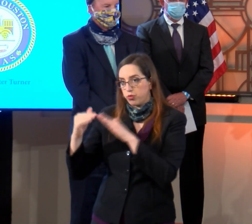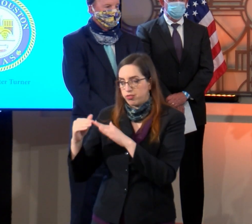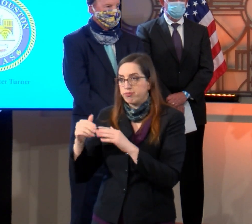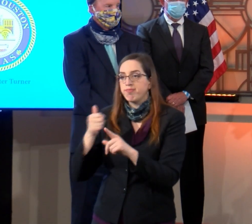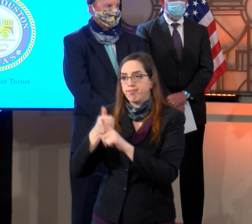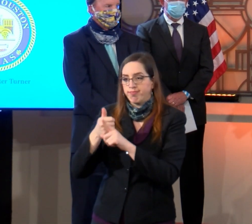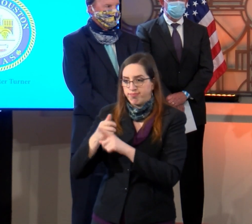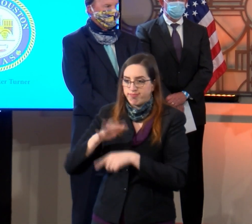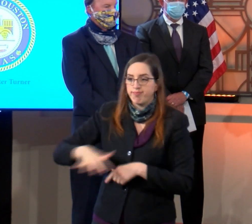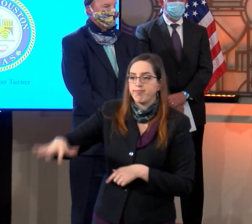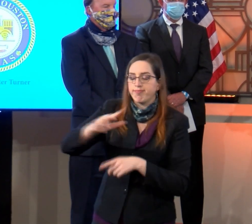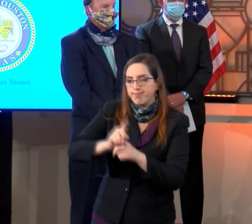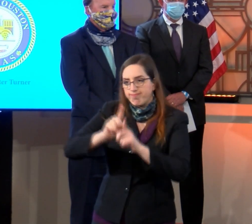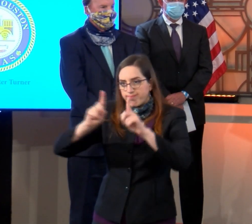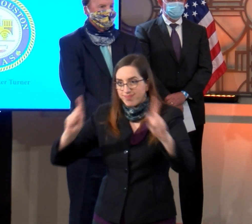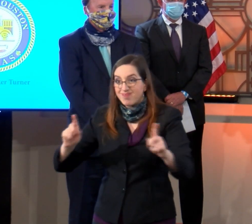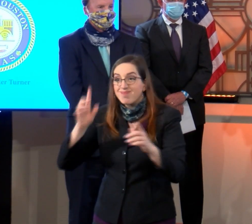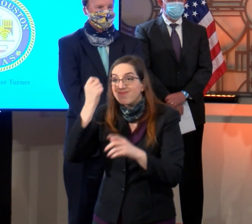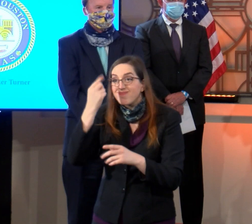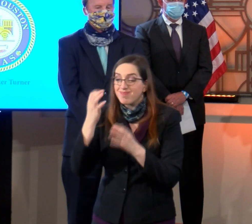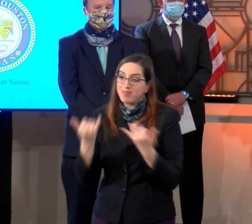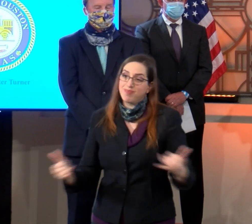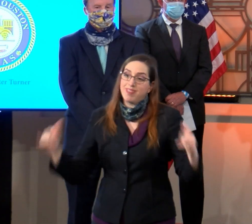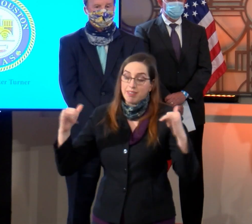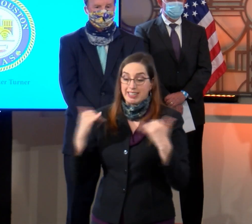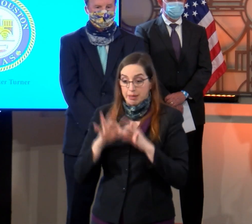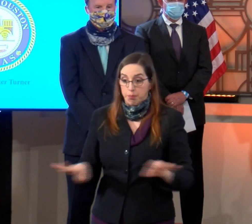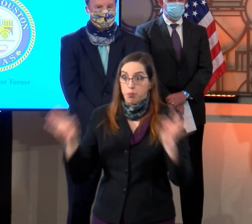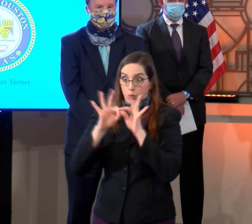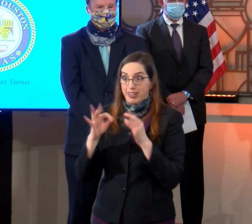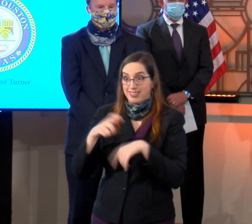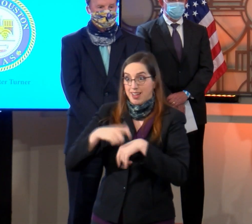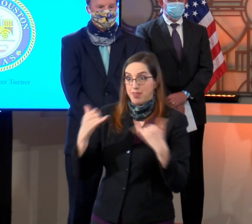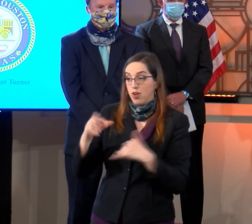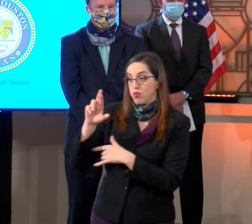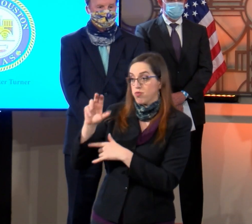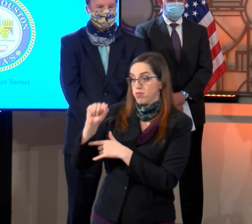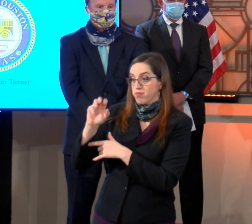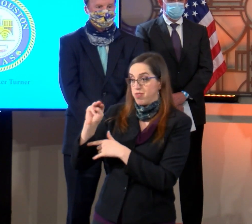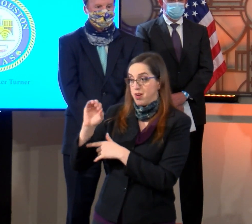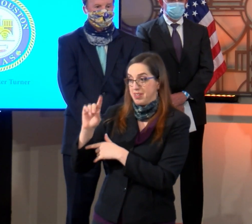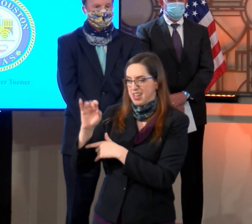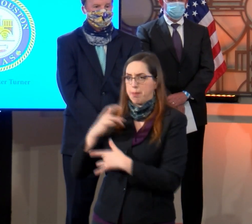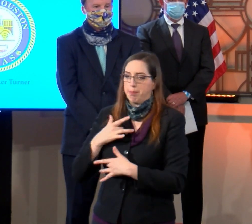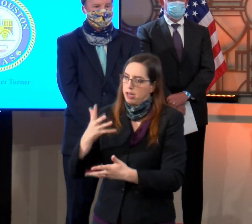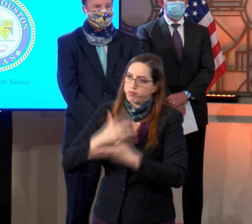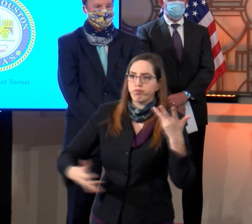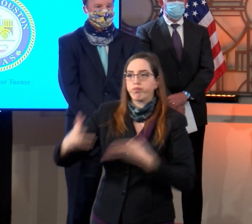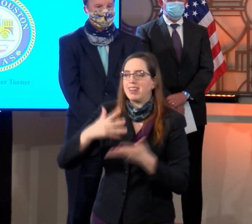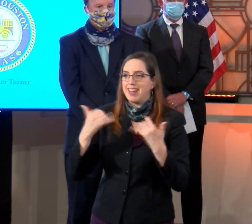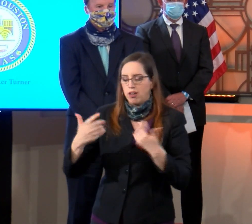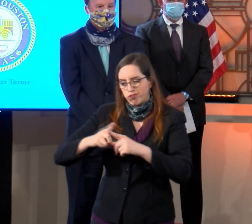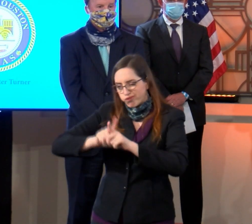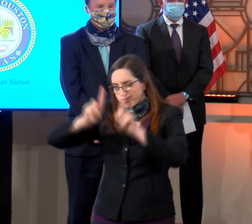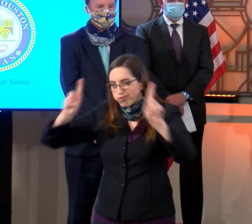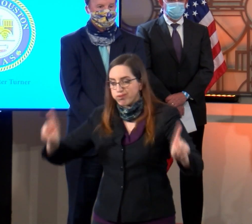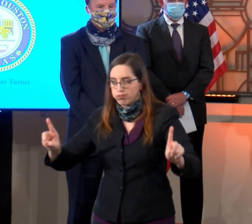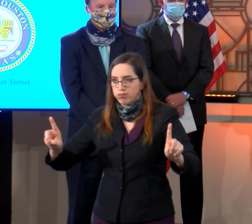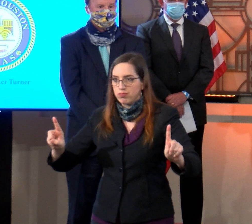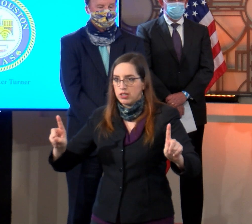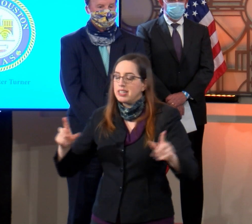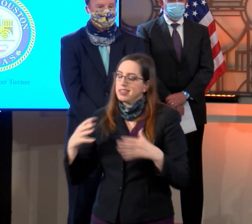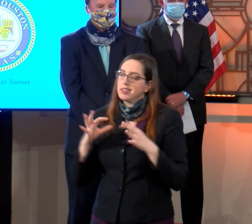distancing during this important time of Ramadan. I know circumstances are different this year, but it is important that we